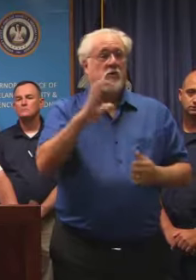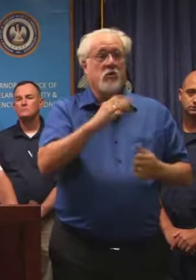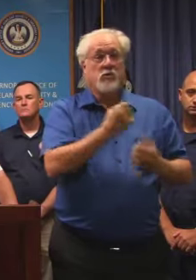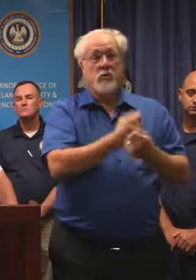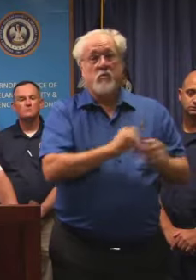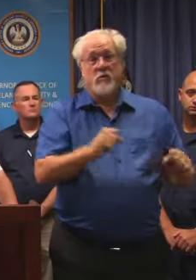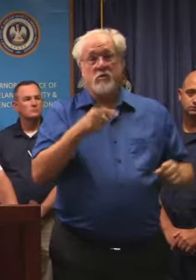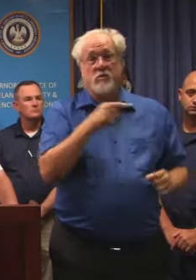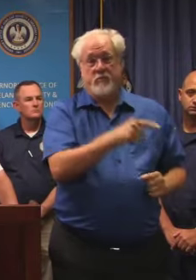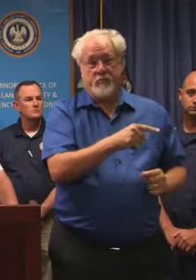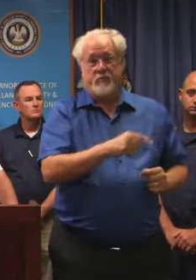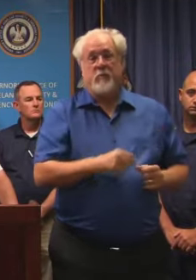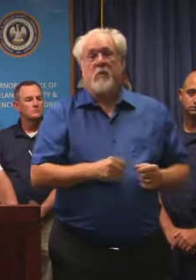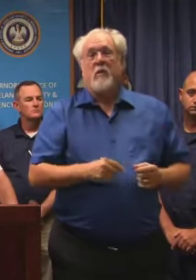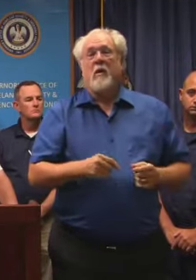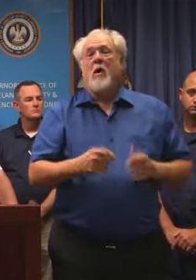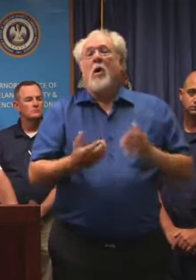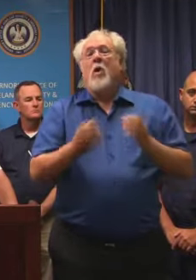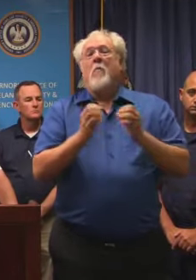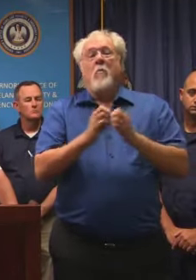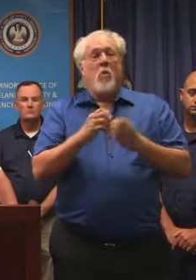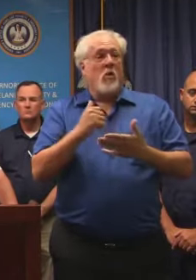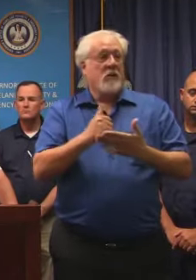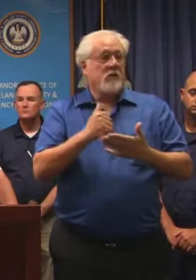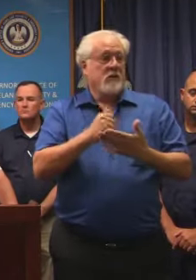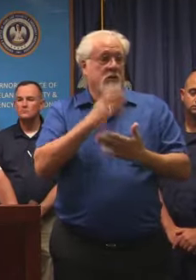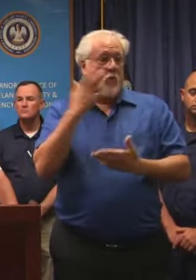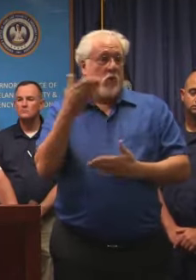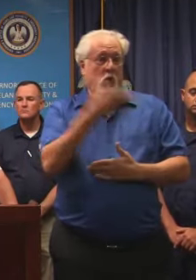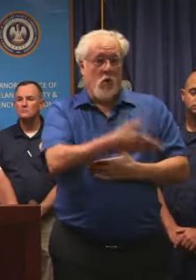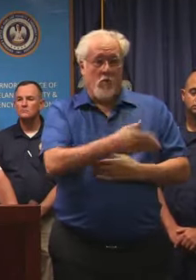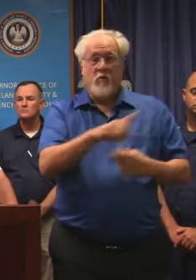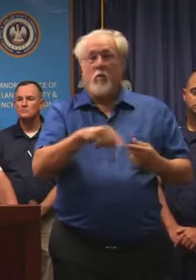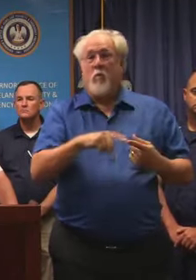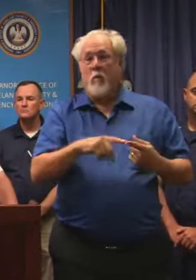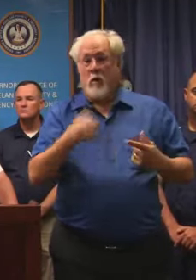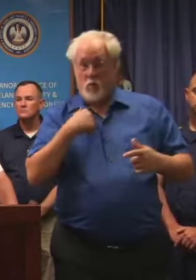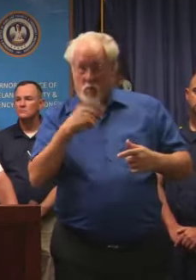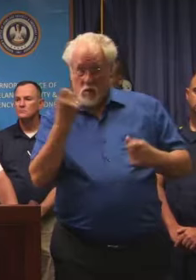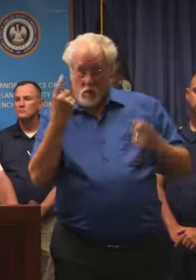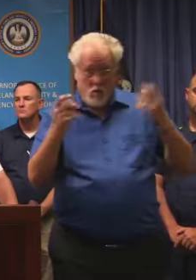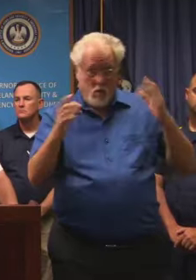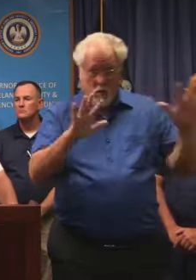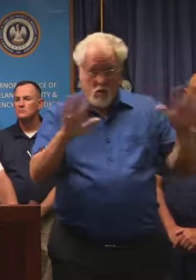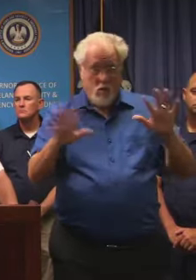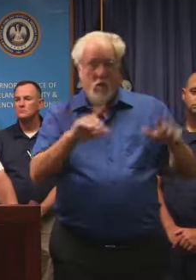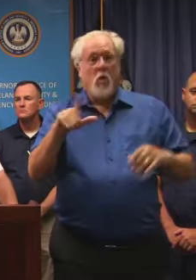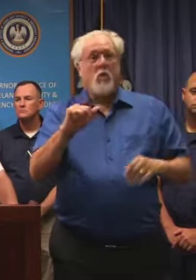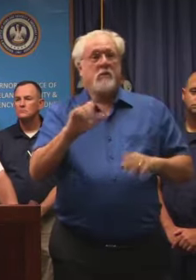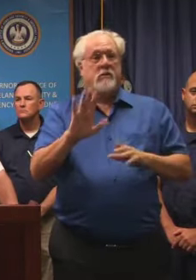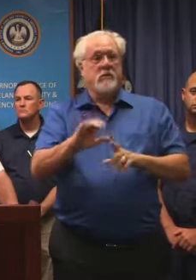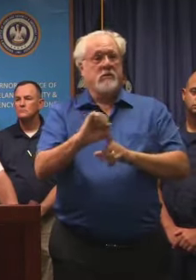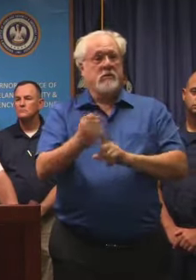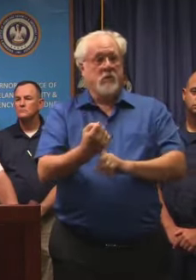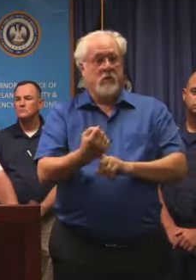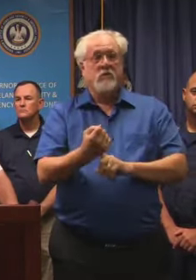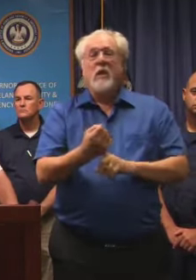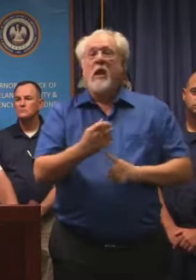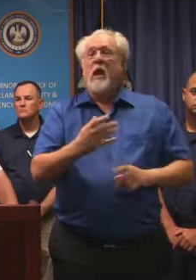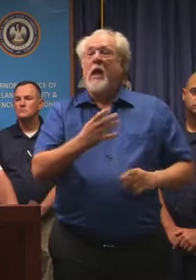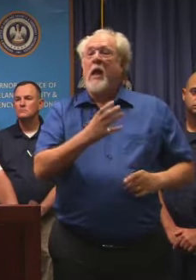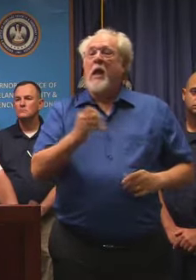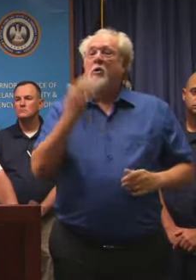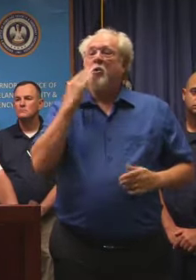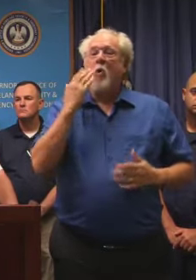rescue efforts. More assistance will be offered once we can fully assess the situation here in Louisiana and know